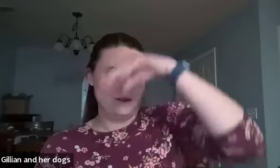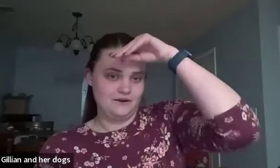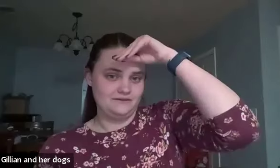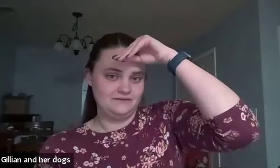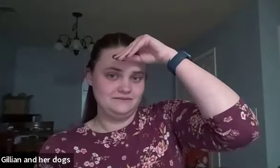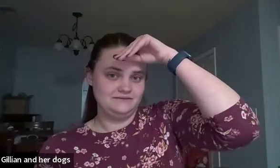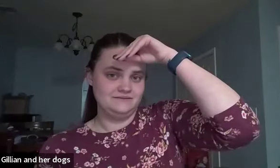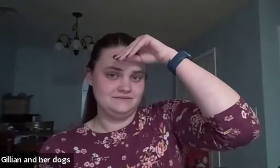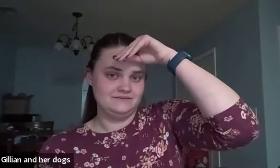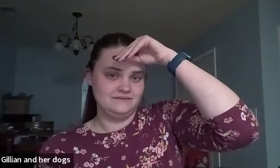learn